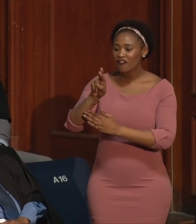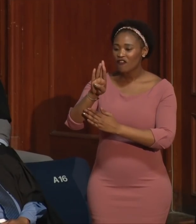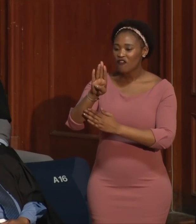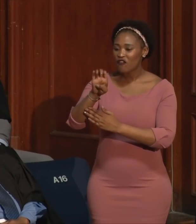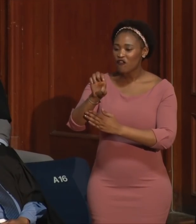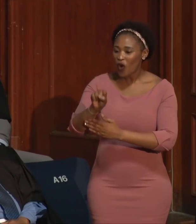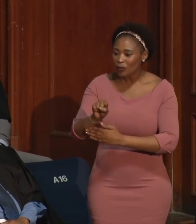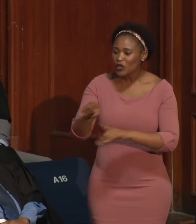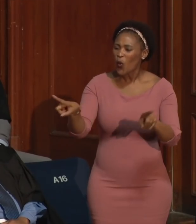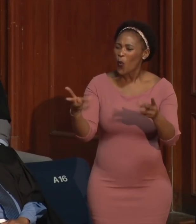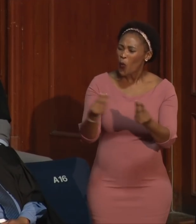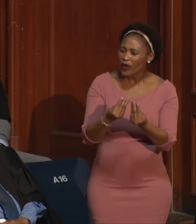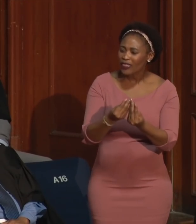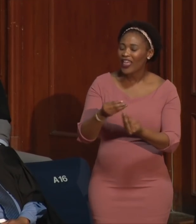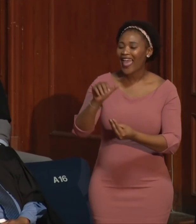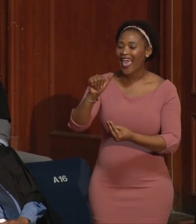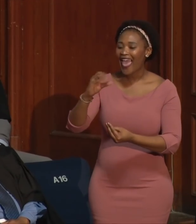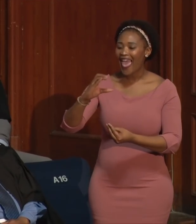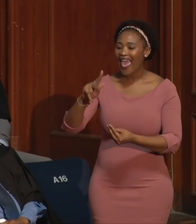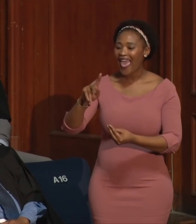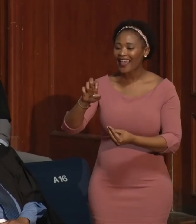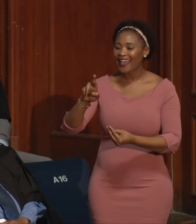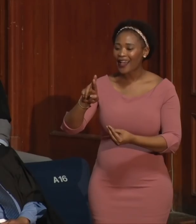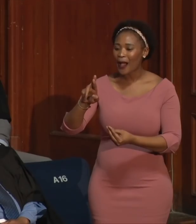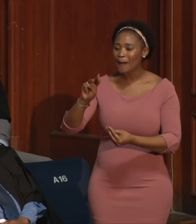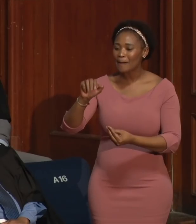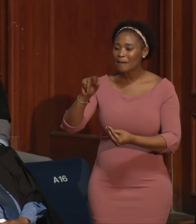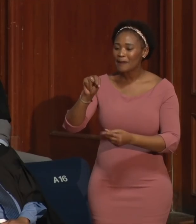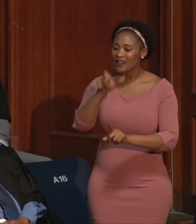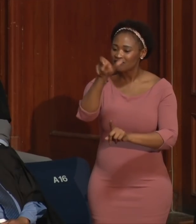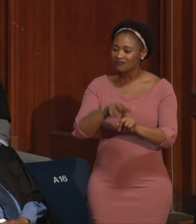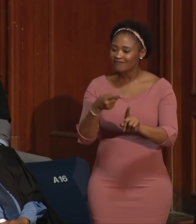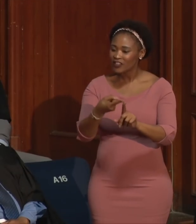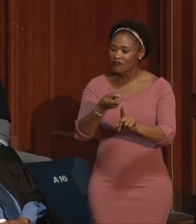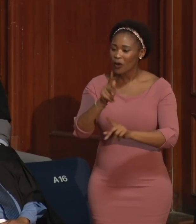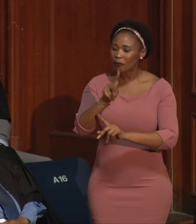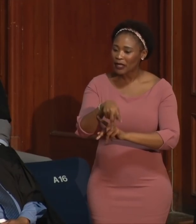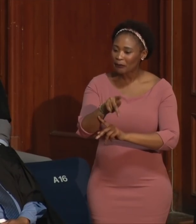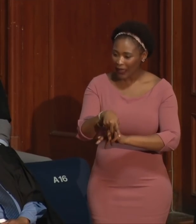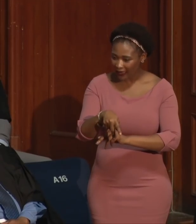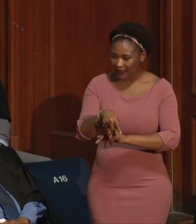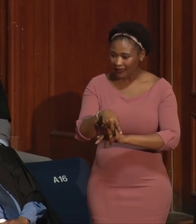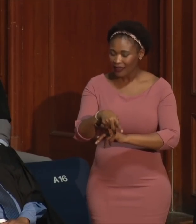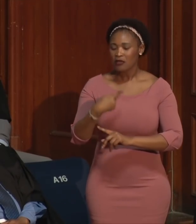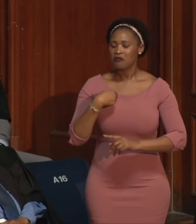Ackerman of Pick and Pay. As a symbol of the next generation of African entrepreneurs